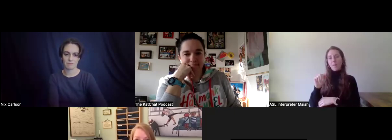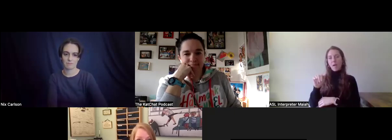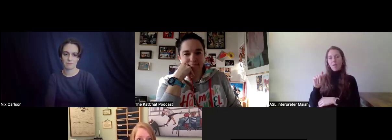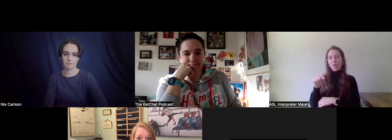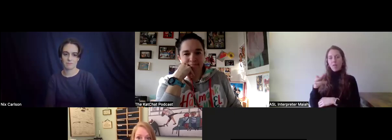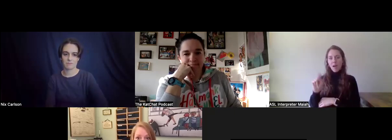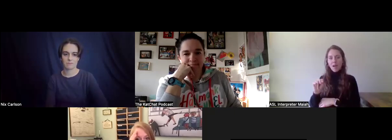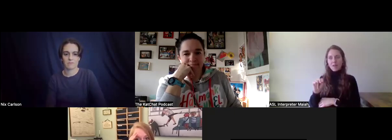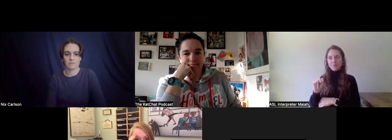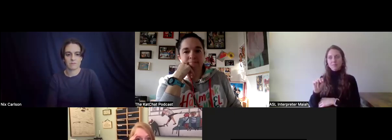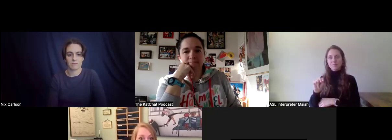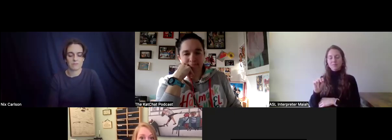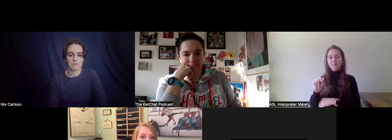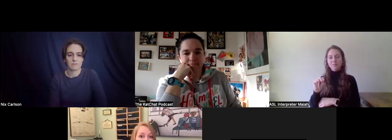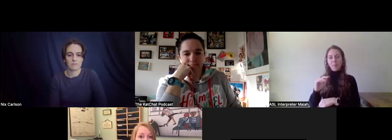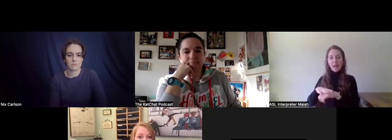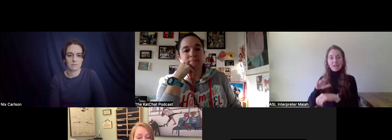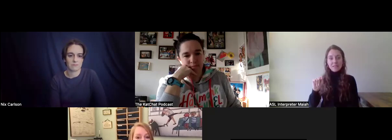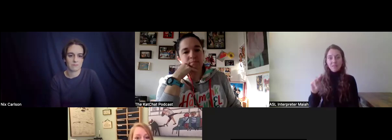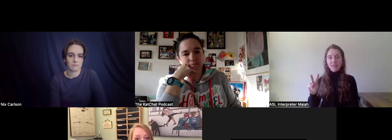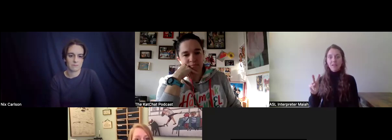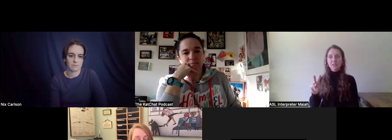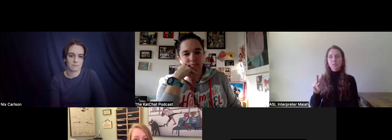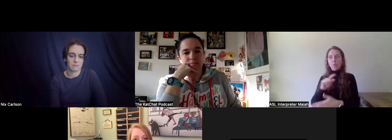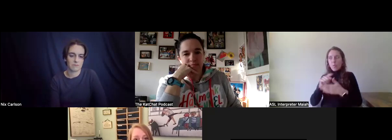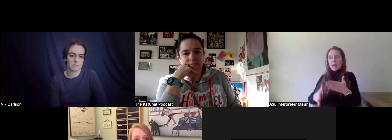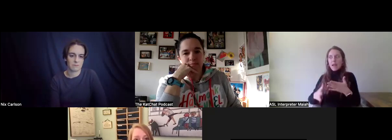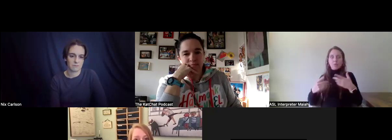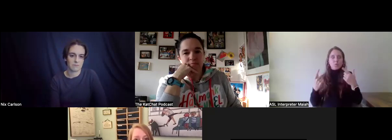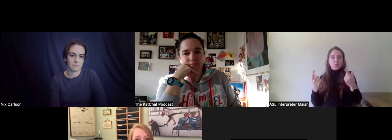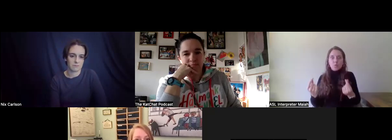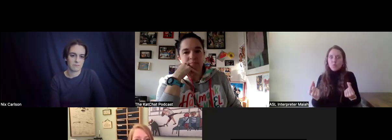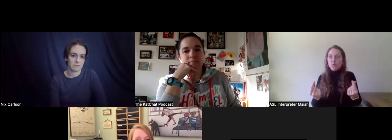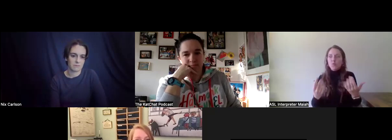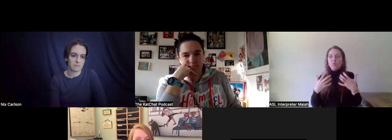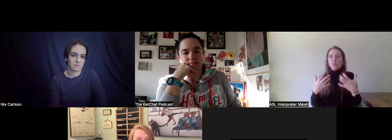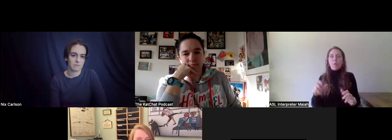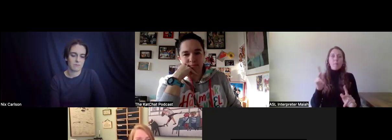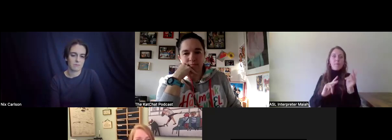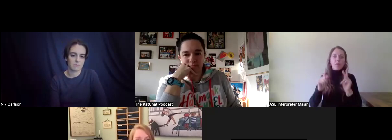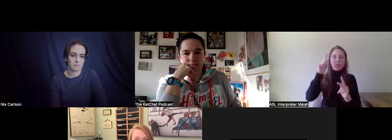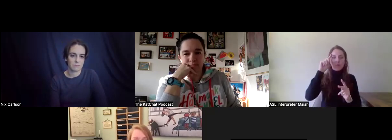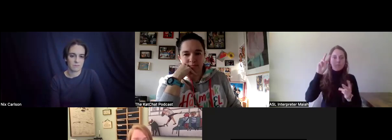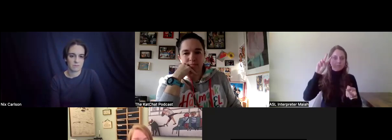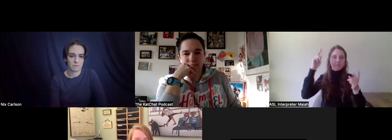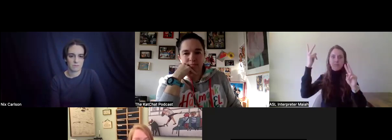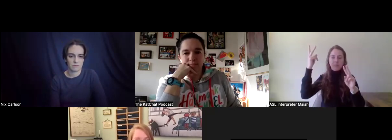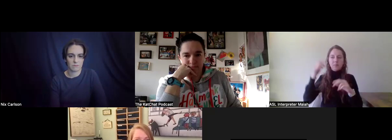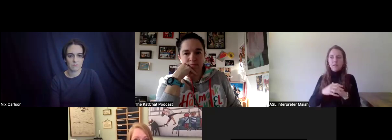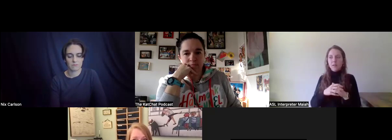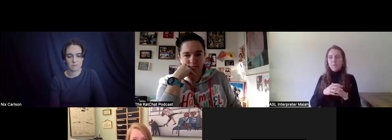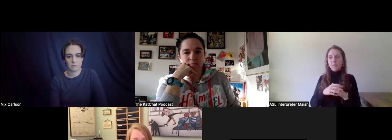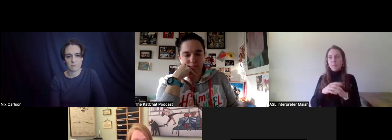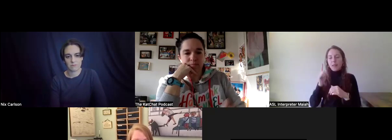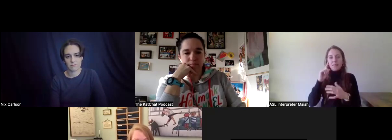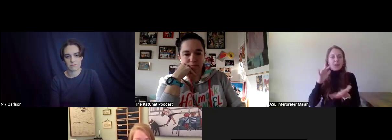and all weekend we were like, oh, what do we do, because we don't want people to think we were doing something to take